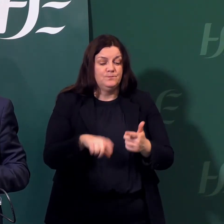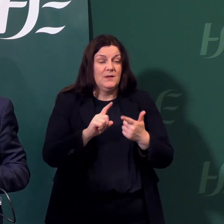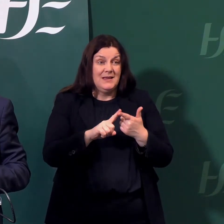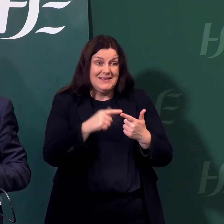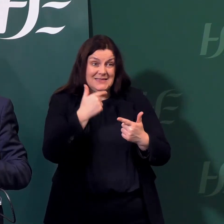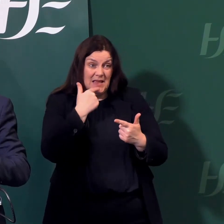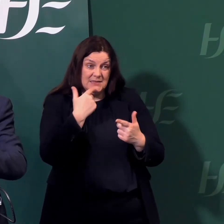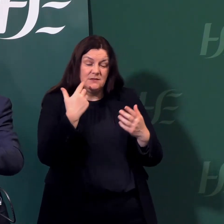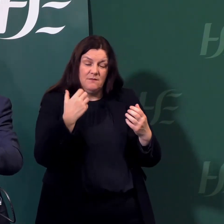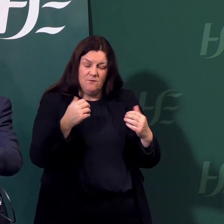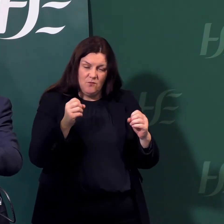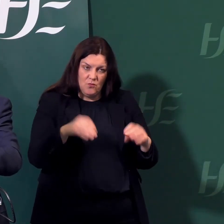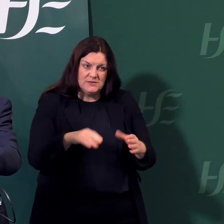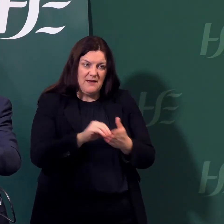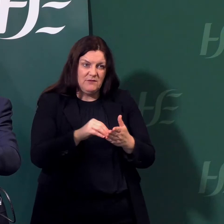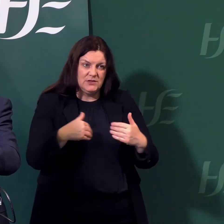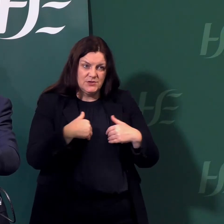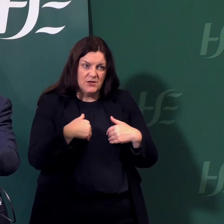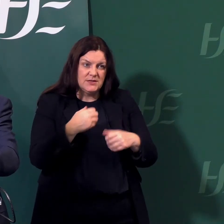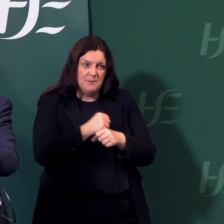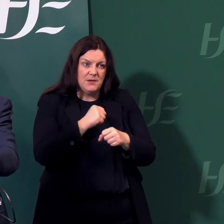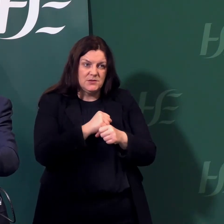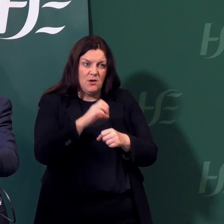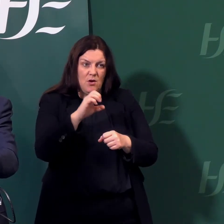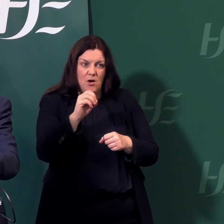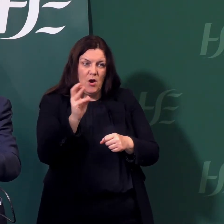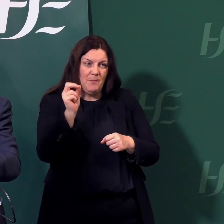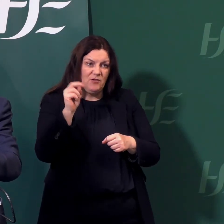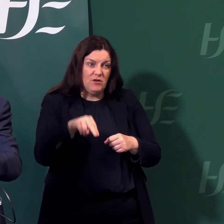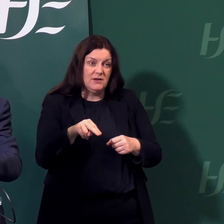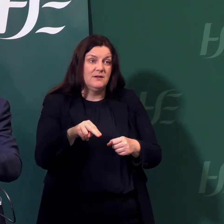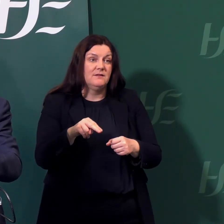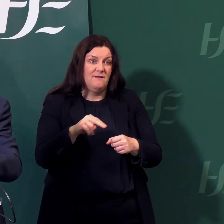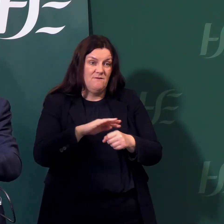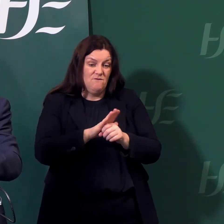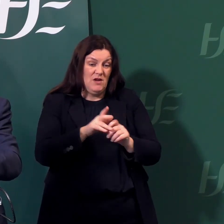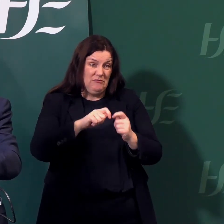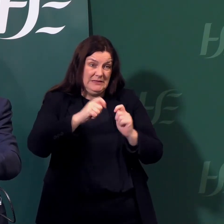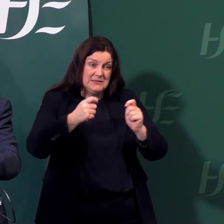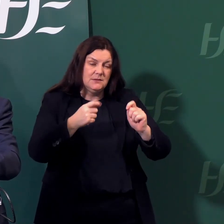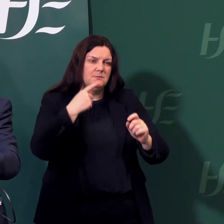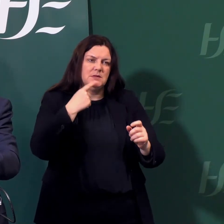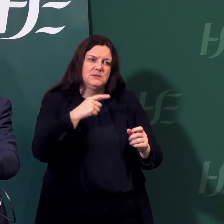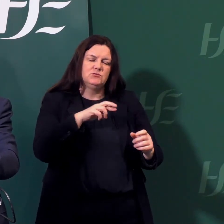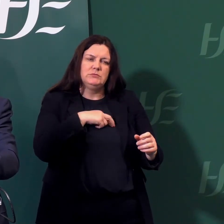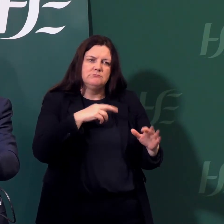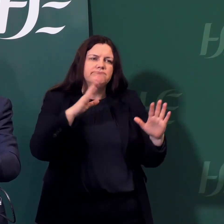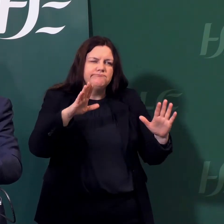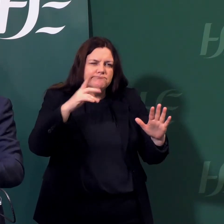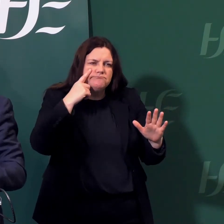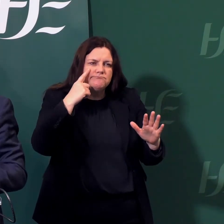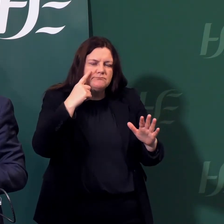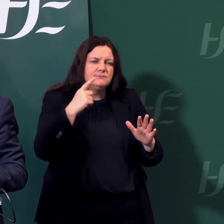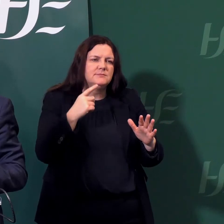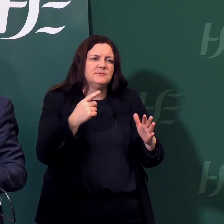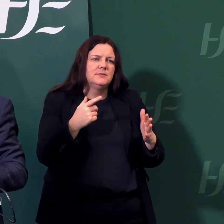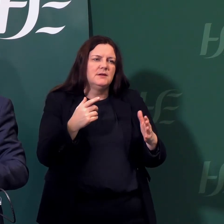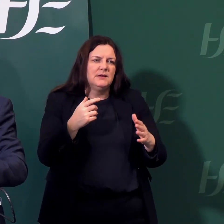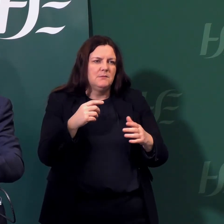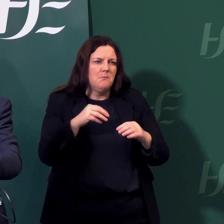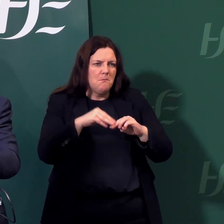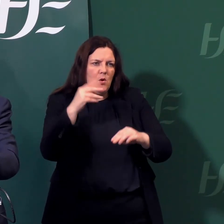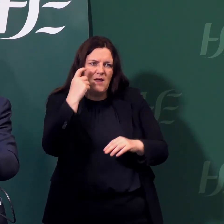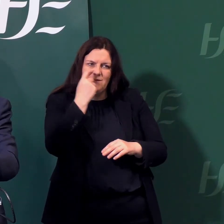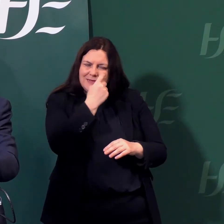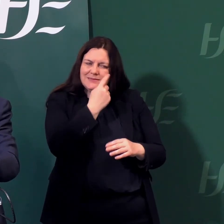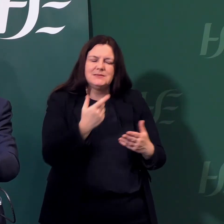obvious concerns about the Omicron variant, but let's await the further analysis and further evidence. Strong progress overall